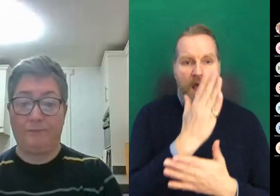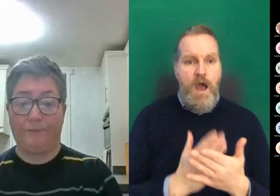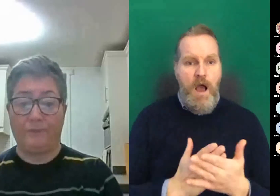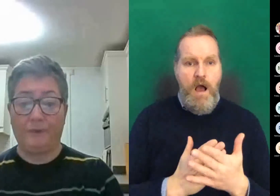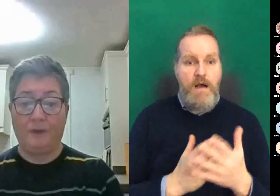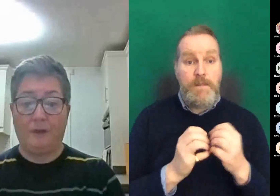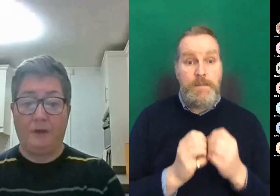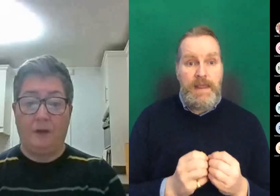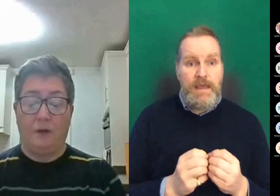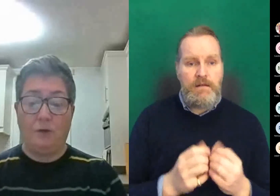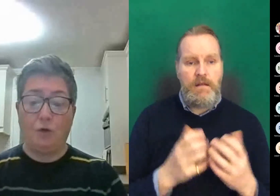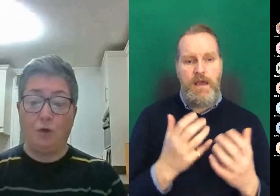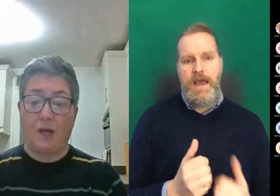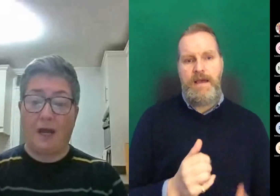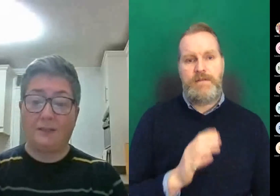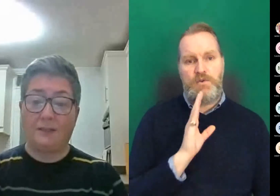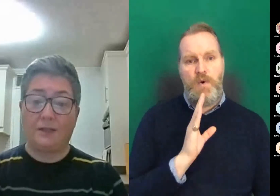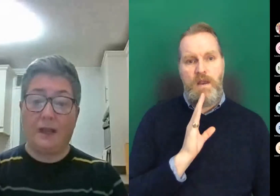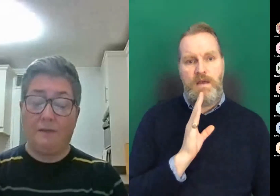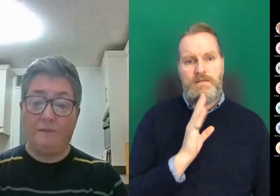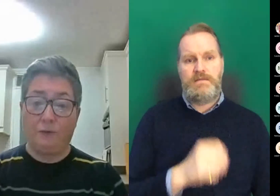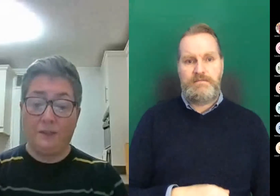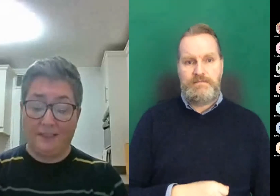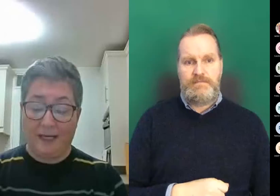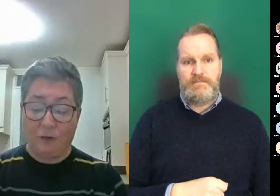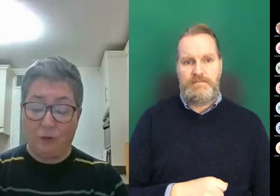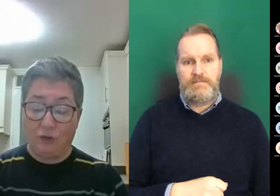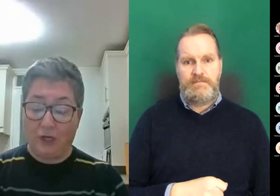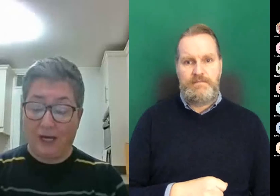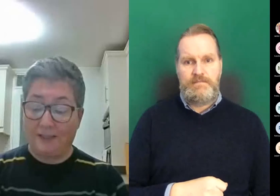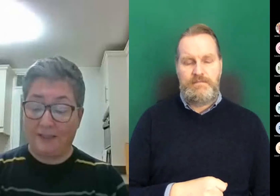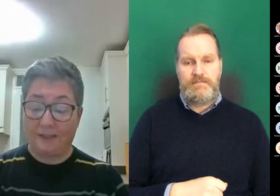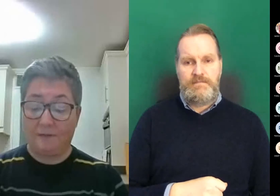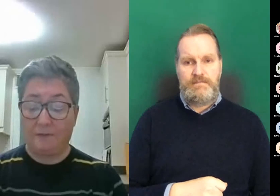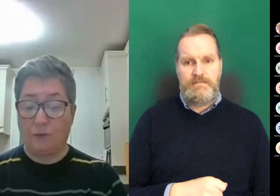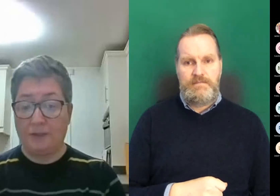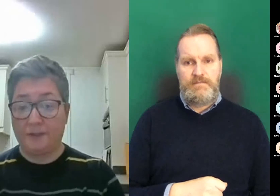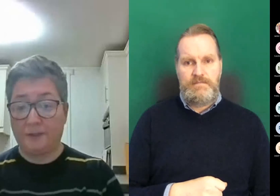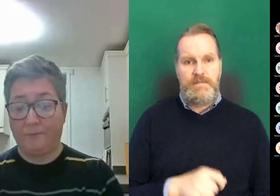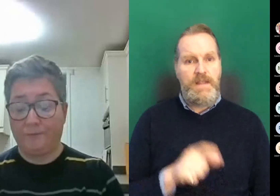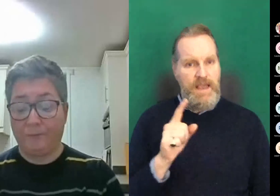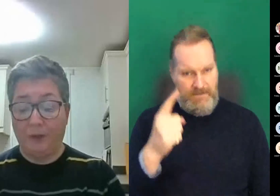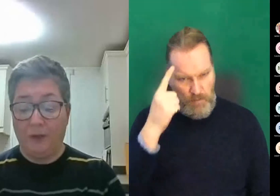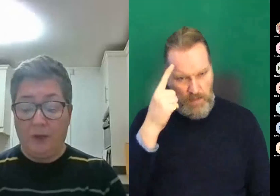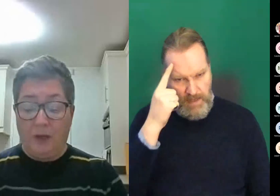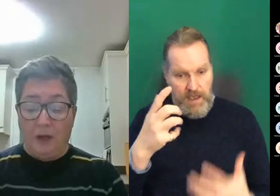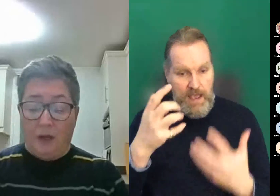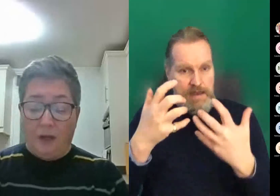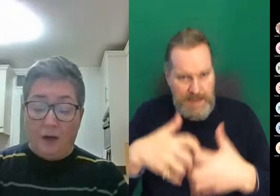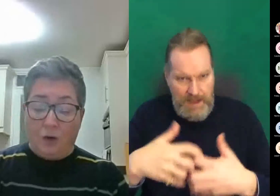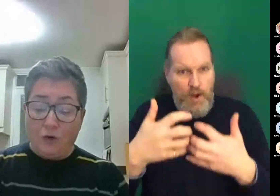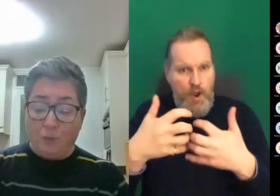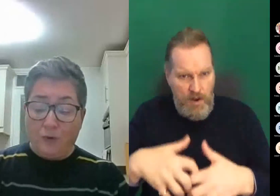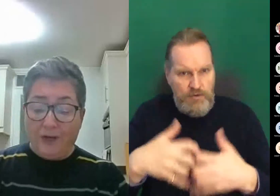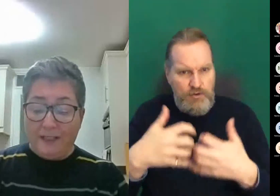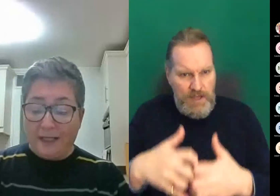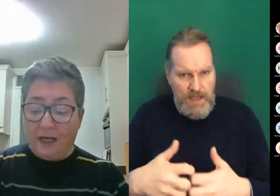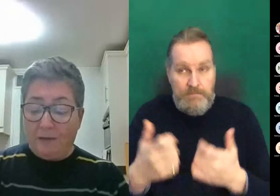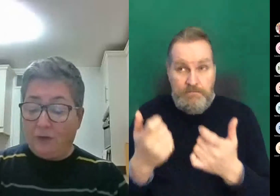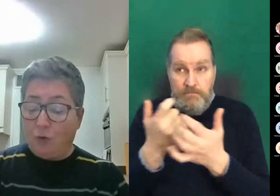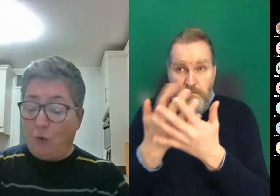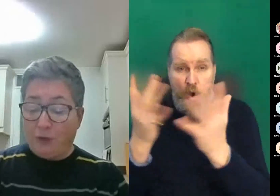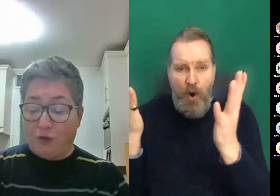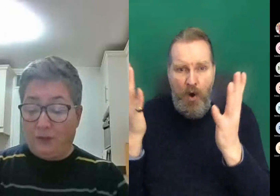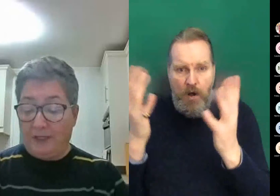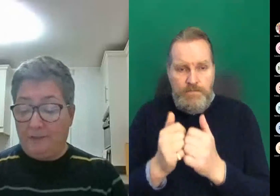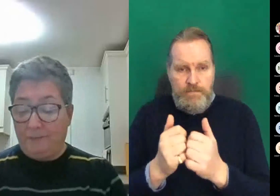toilets. Now you look at the influence that technology has for us. It also